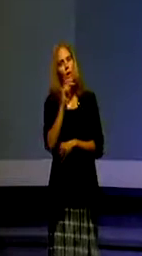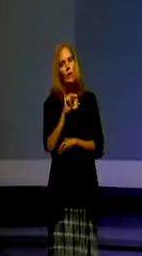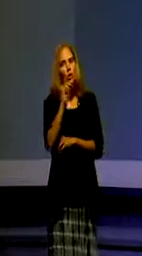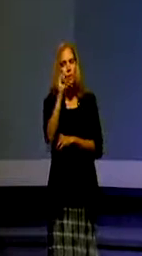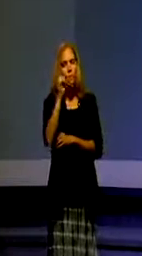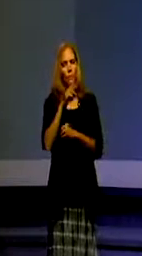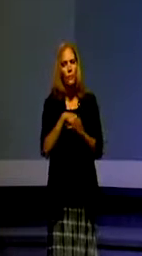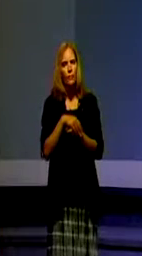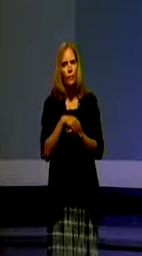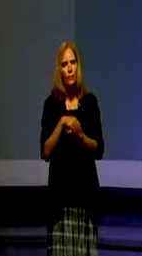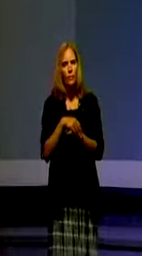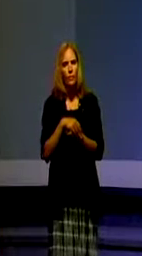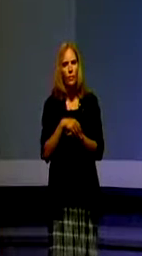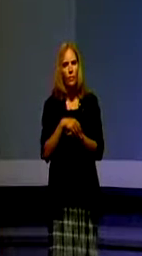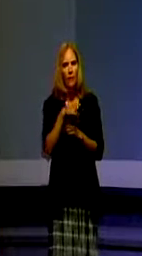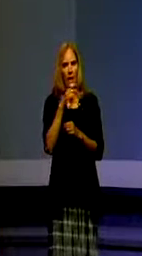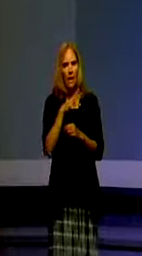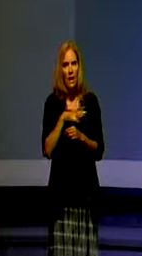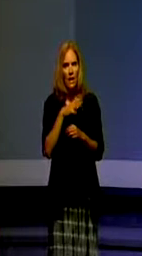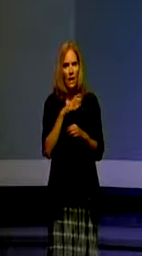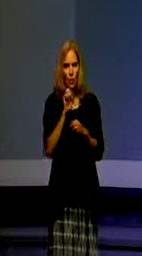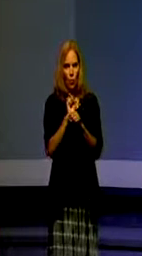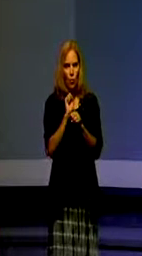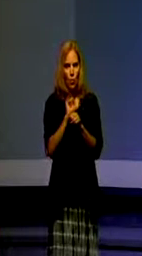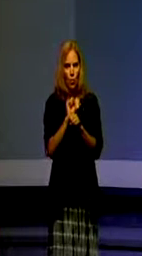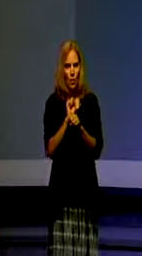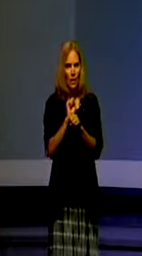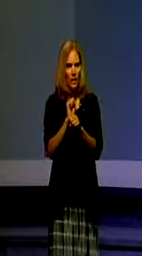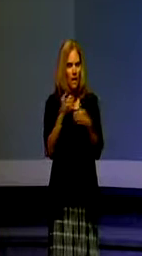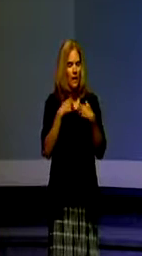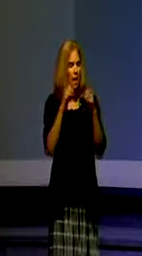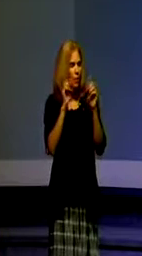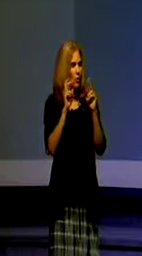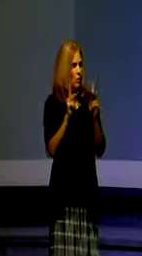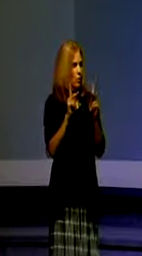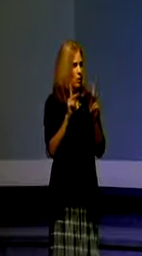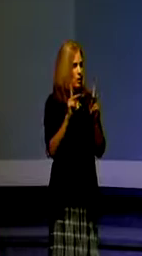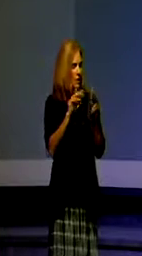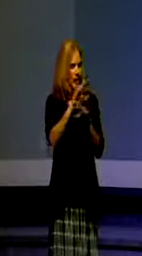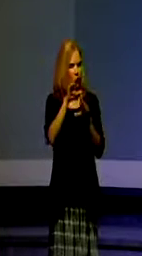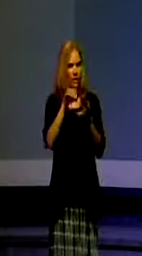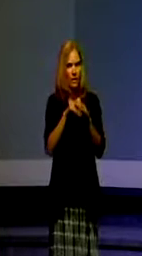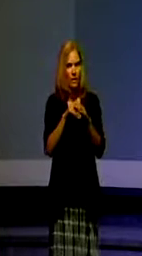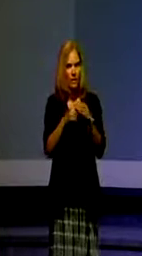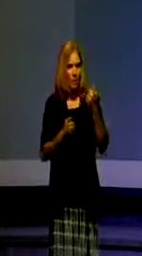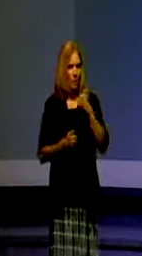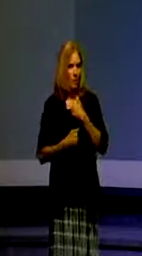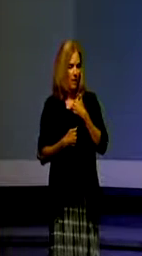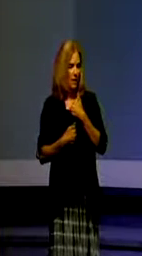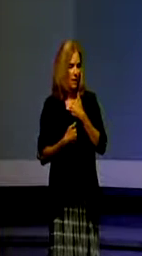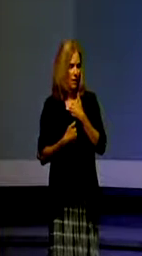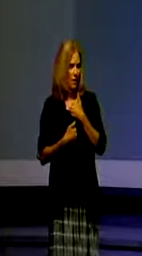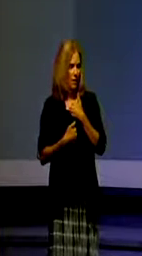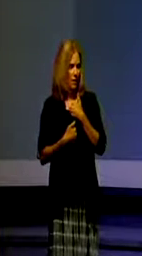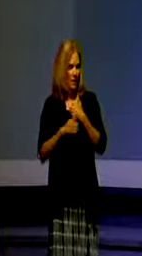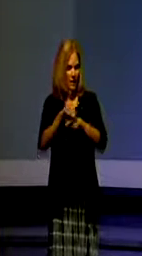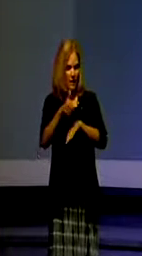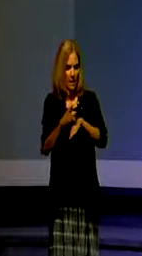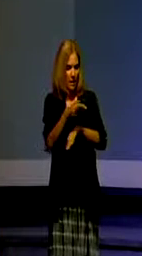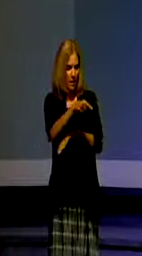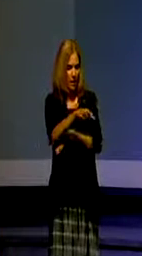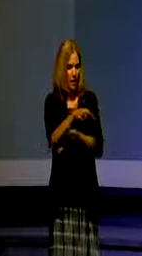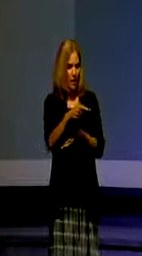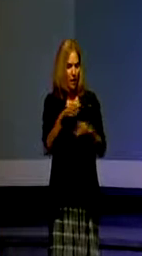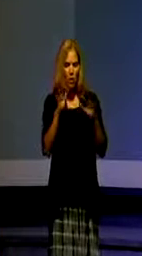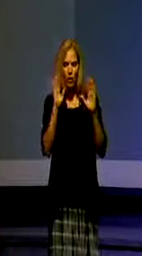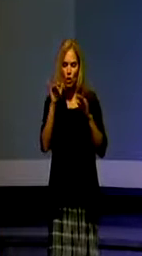Ireland, that lady who just worked and got us into the military establishment there.